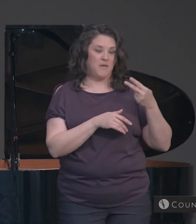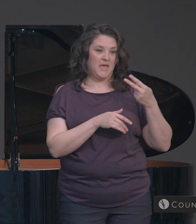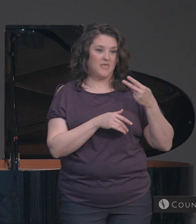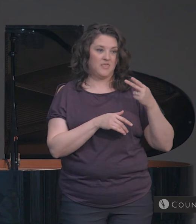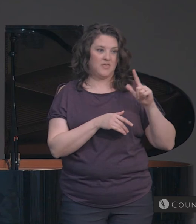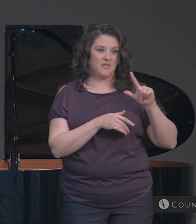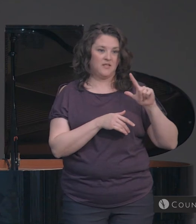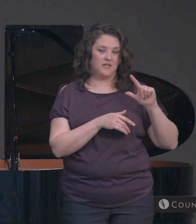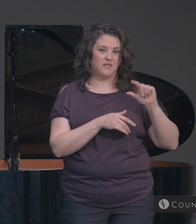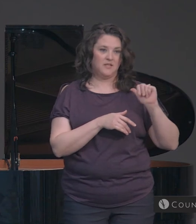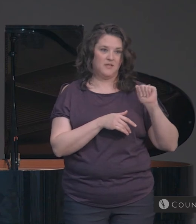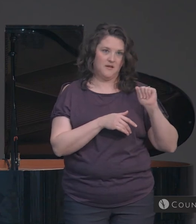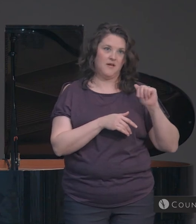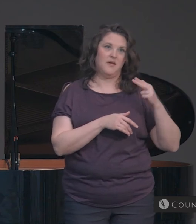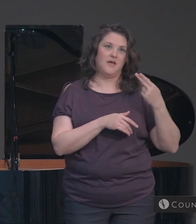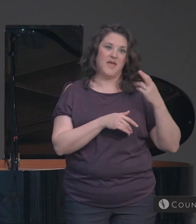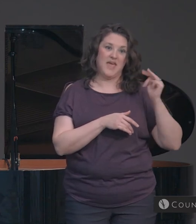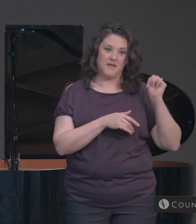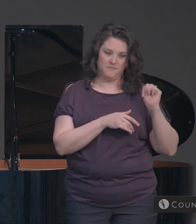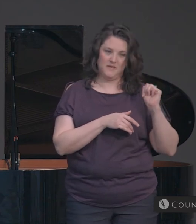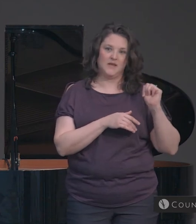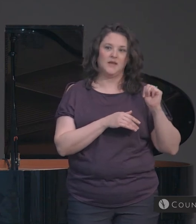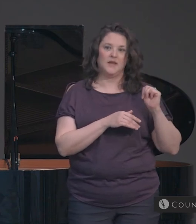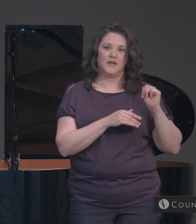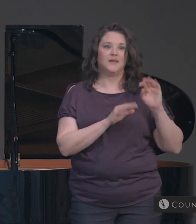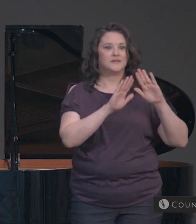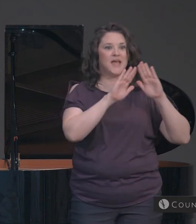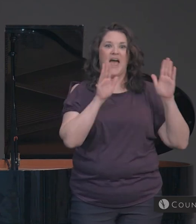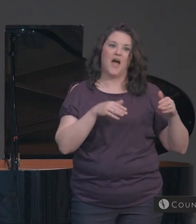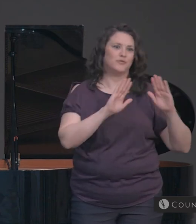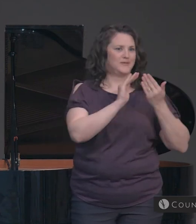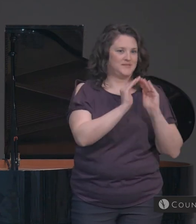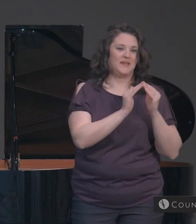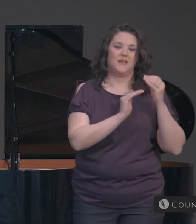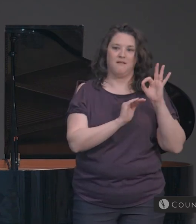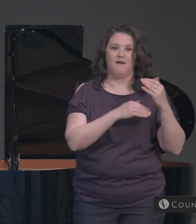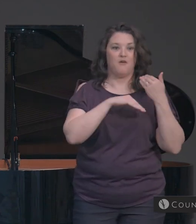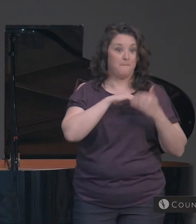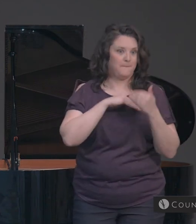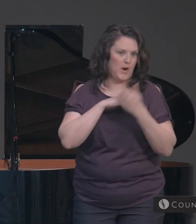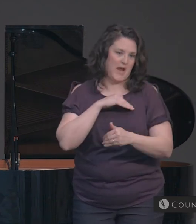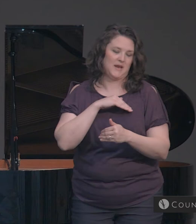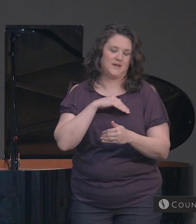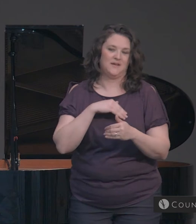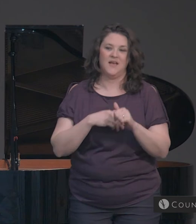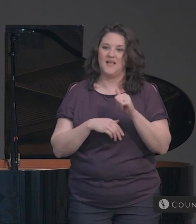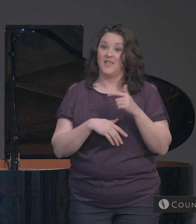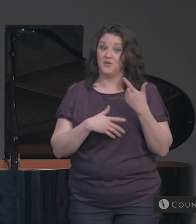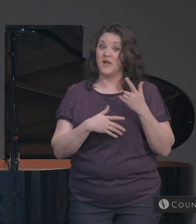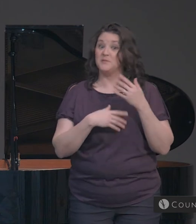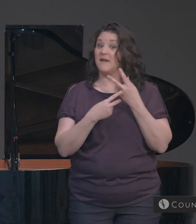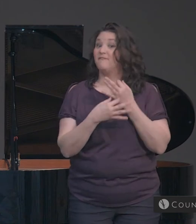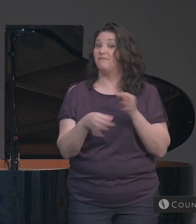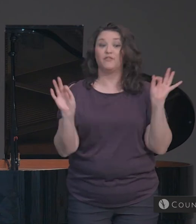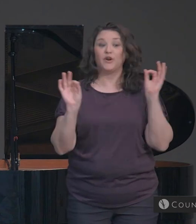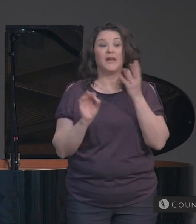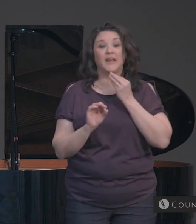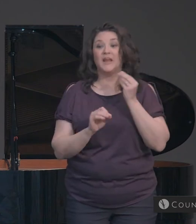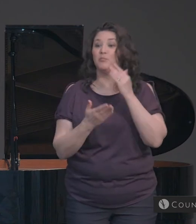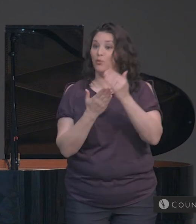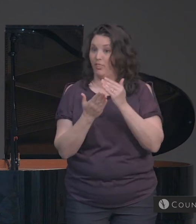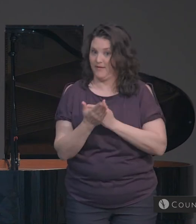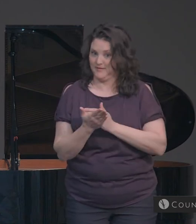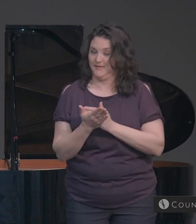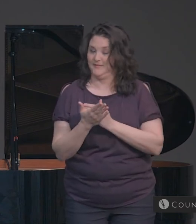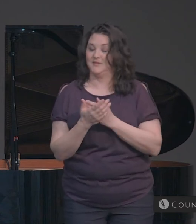bread. Get it? Beth is house. Okay, it's fun. You just got a Hebrew lesson for free. I'm not even going to charge you for that, although you may want to put a lecture